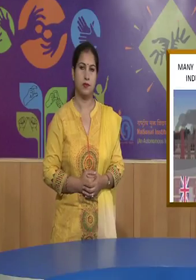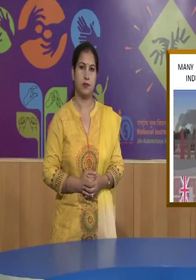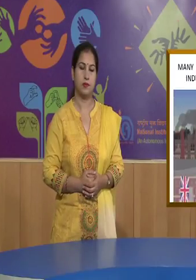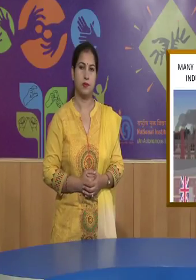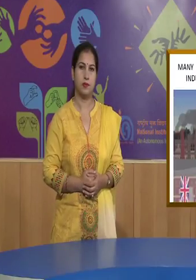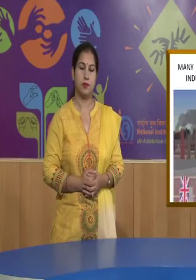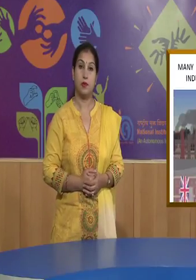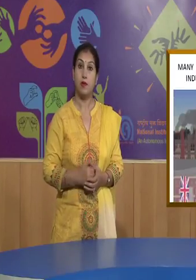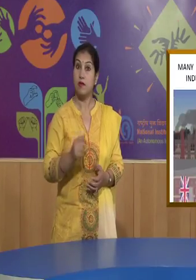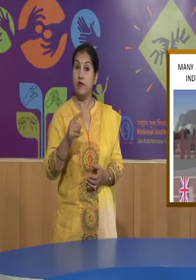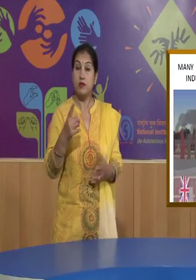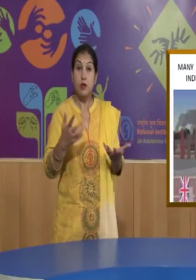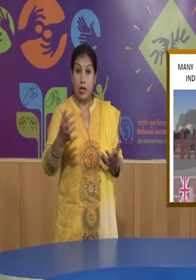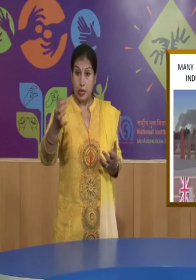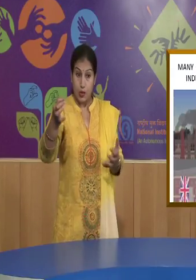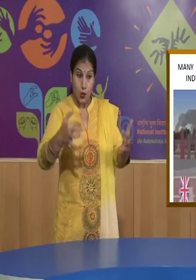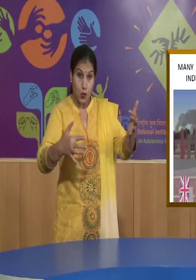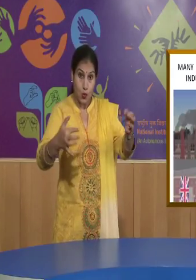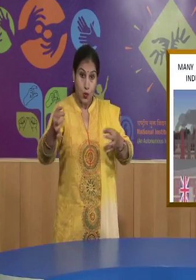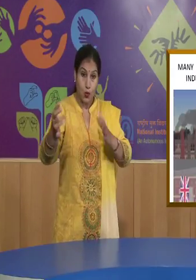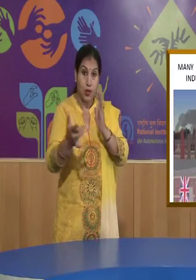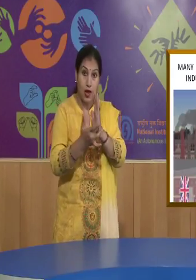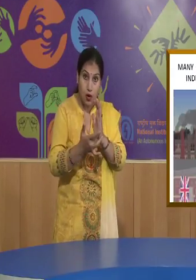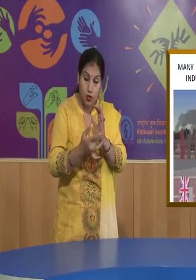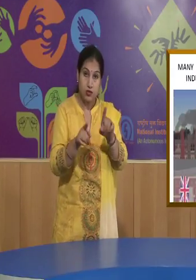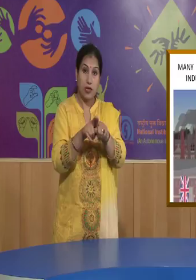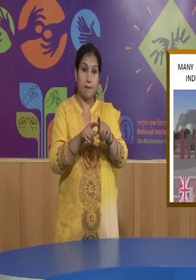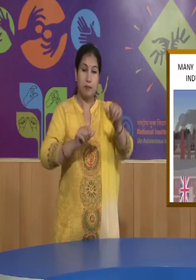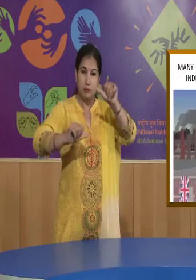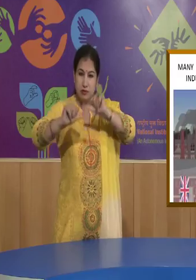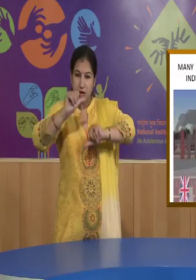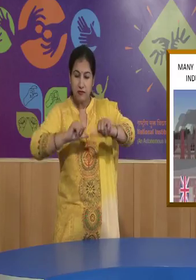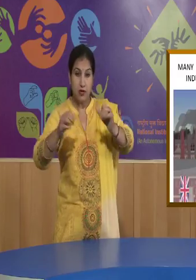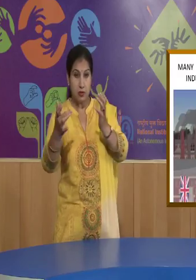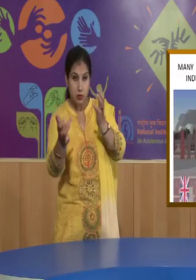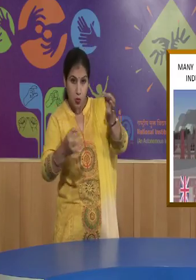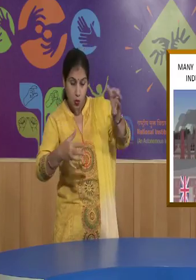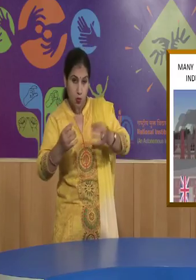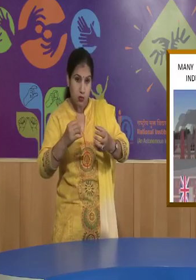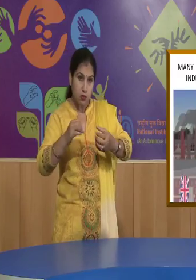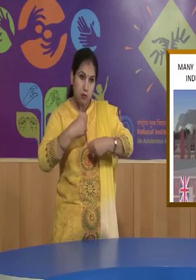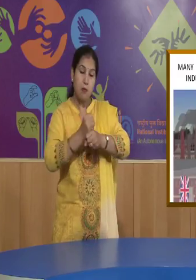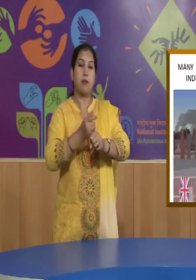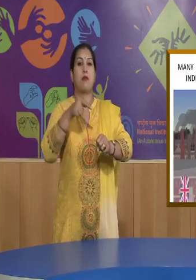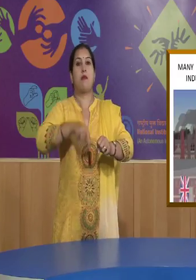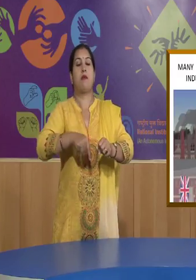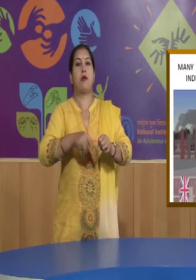New technology and scientific inventions were the main reason behind the birth